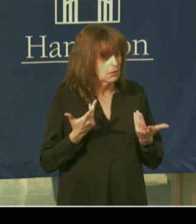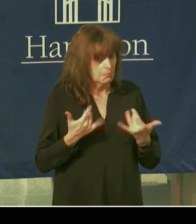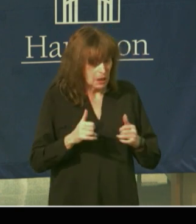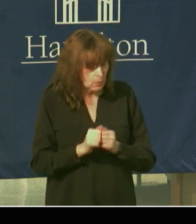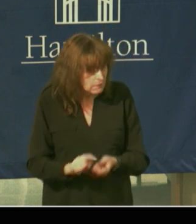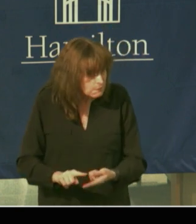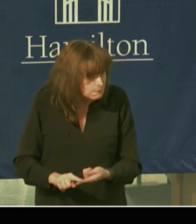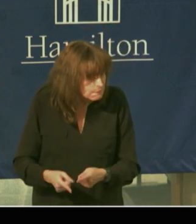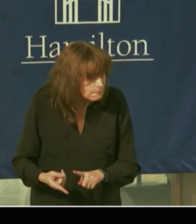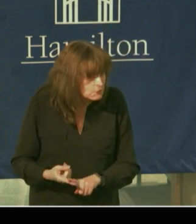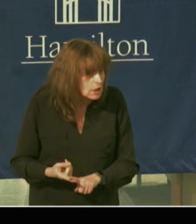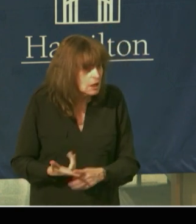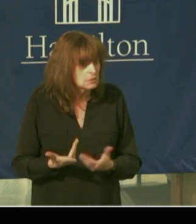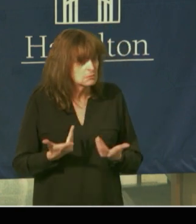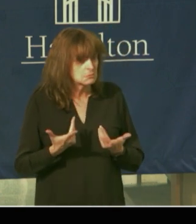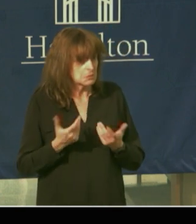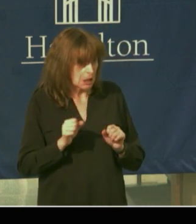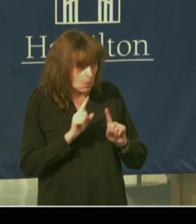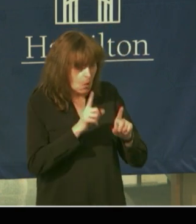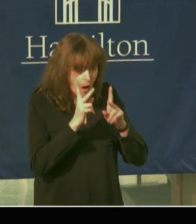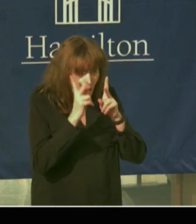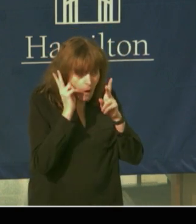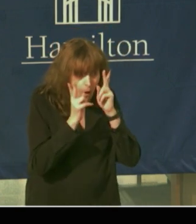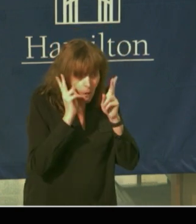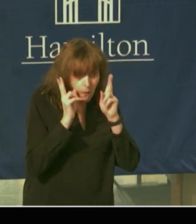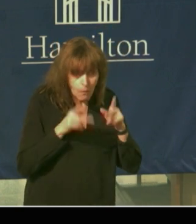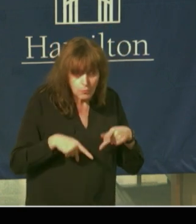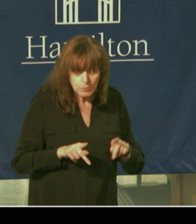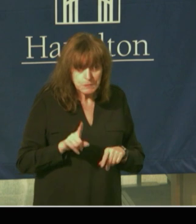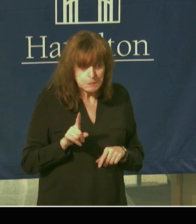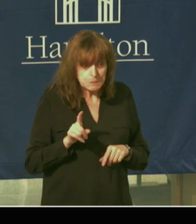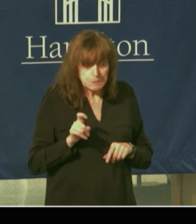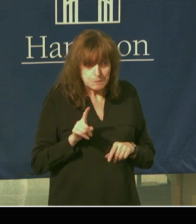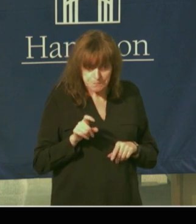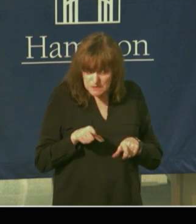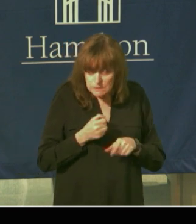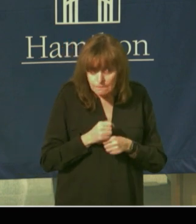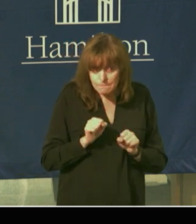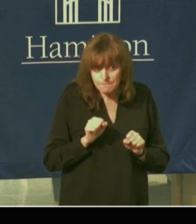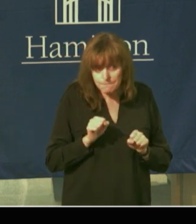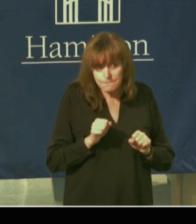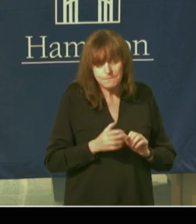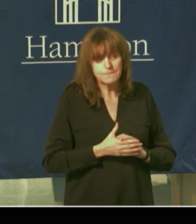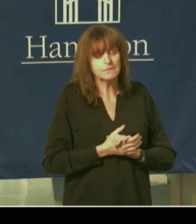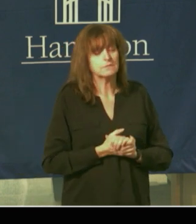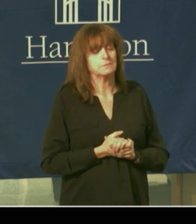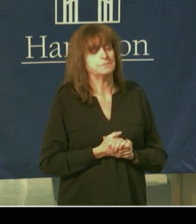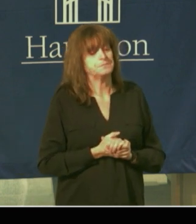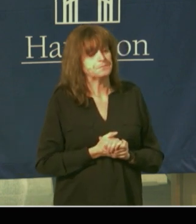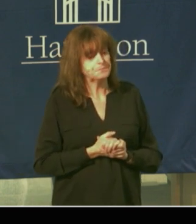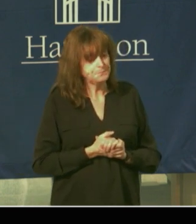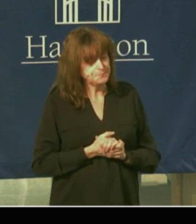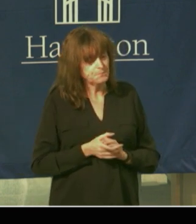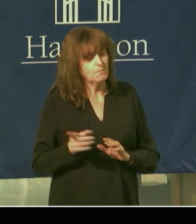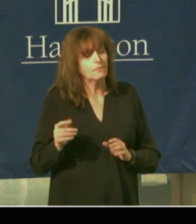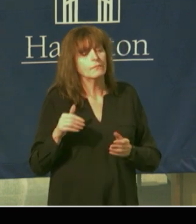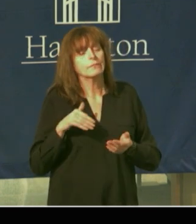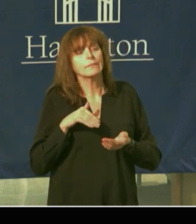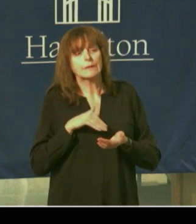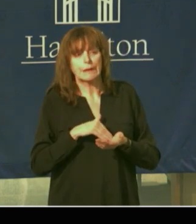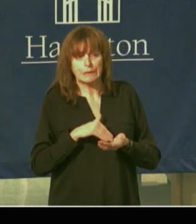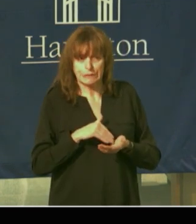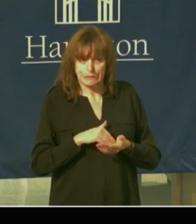Sure. So again, I think the it's the 2 meter distance. If somebody happens to